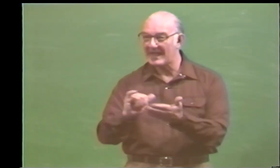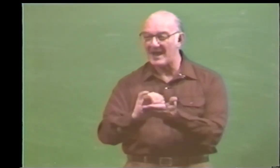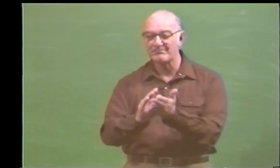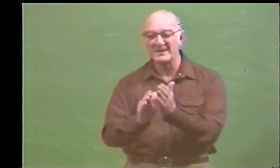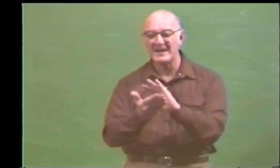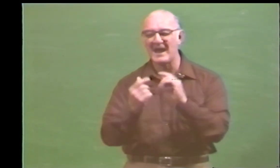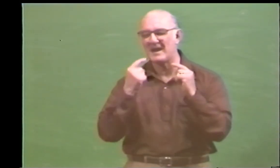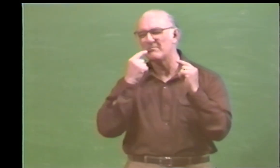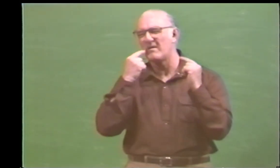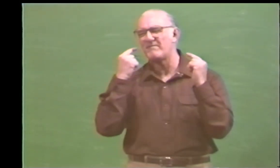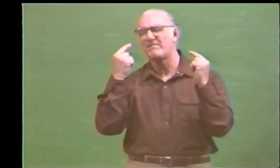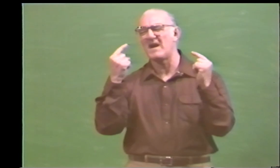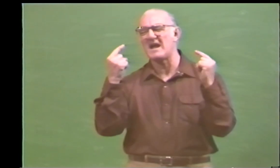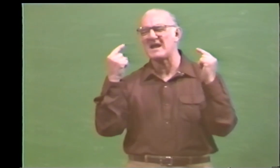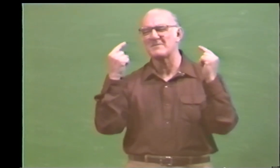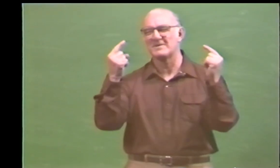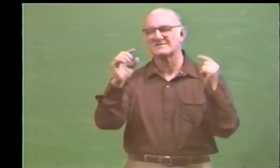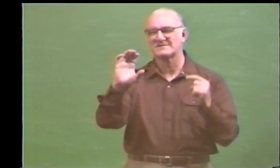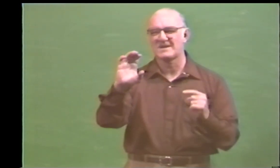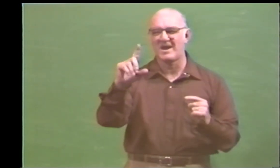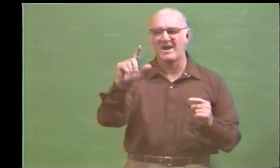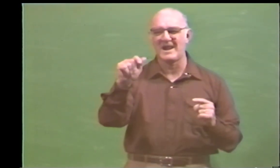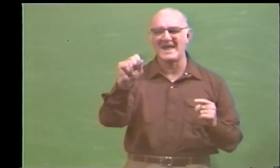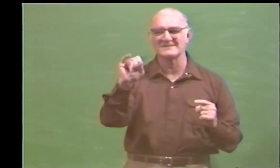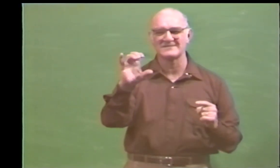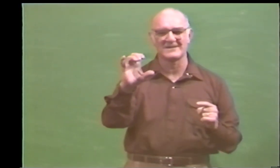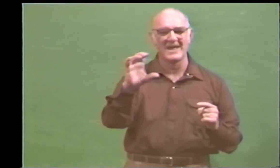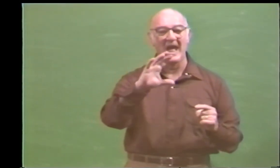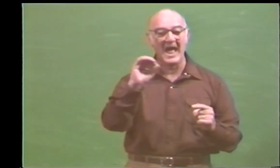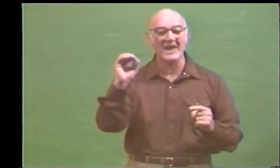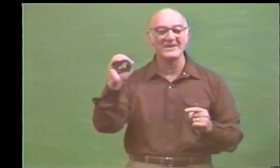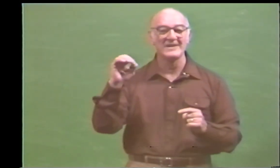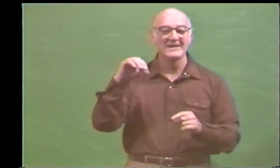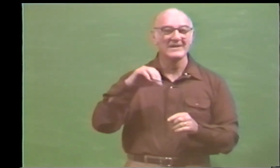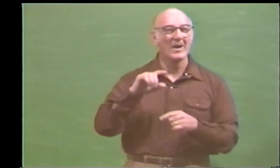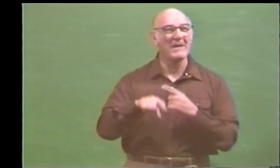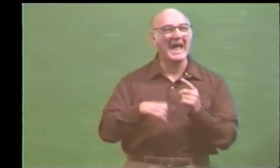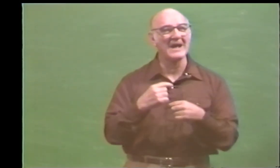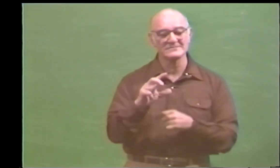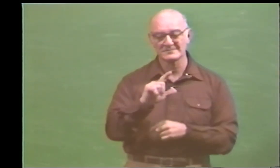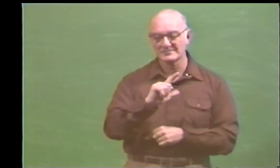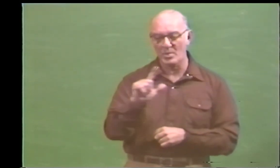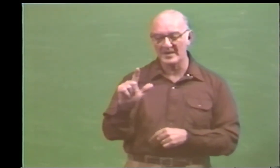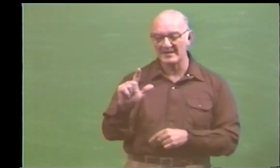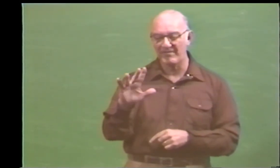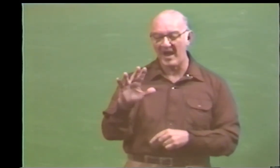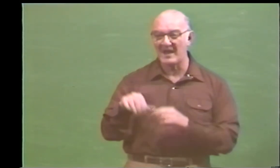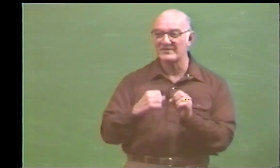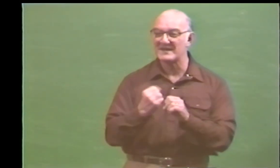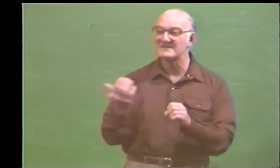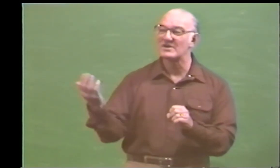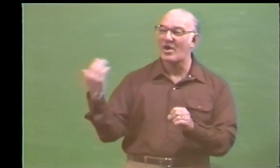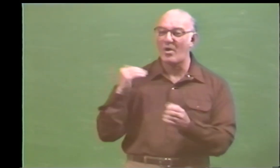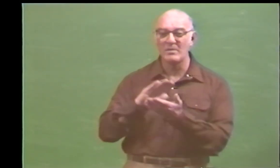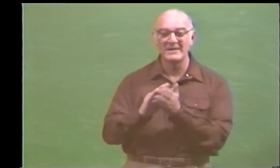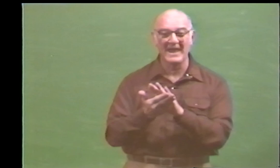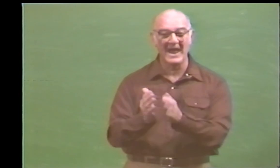that became a famous classic, and about 25 years ago it became